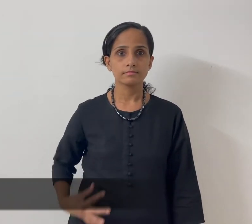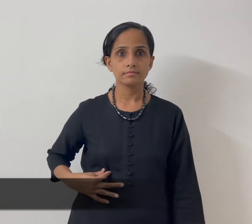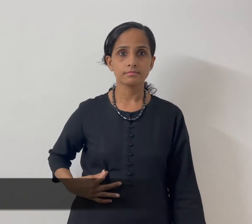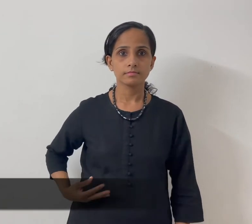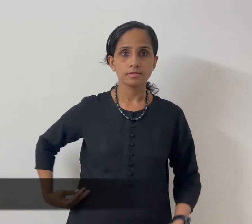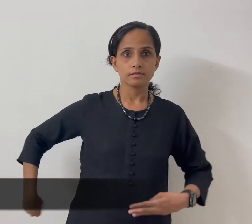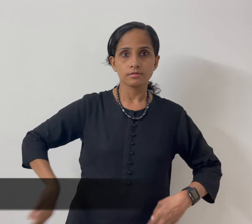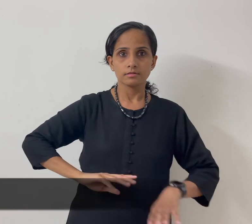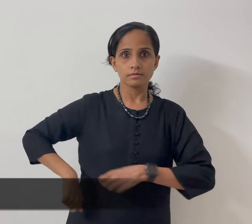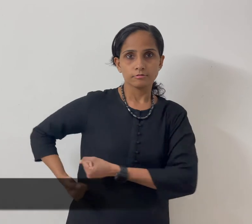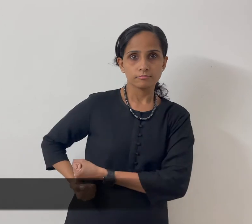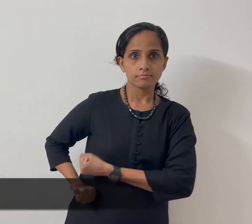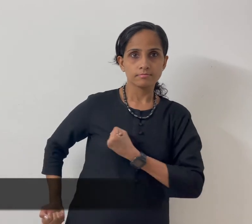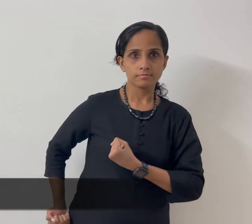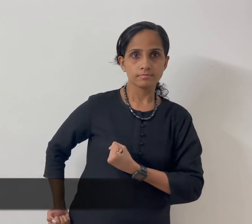Sarong.